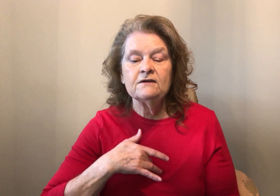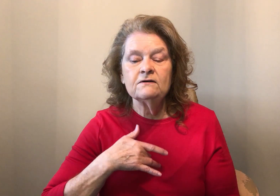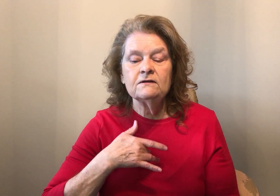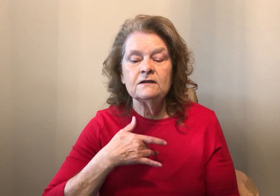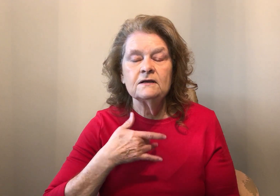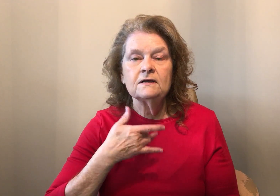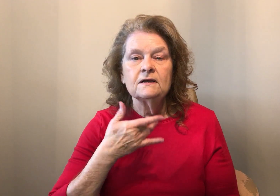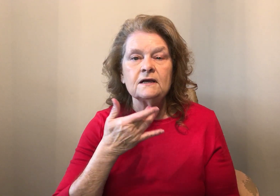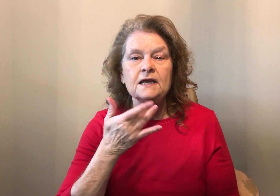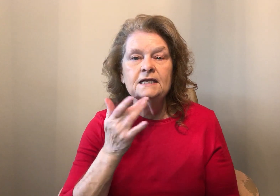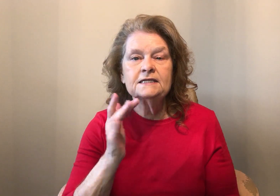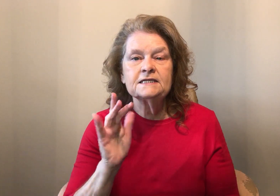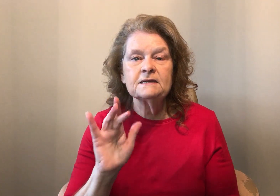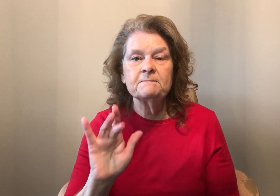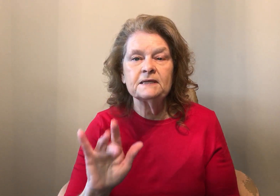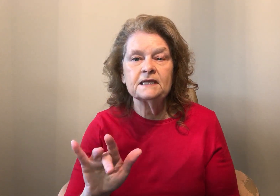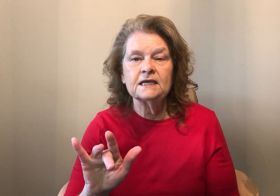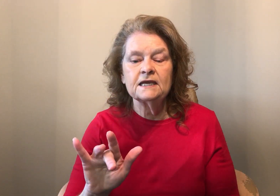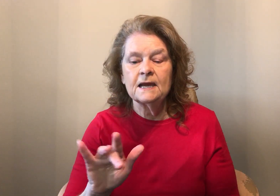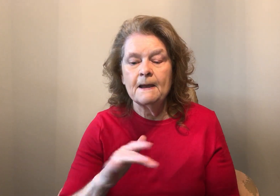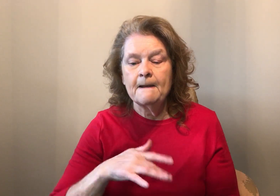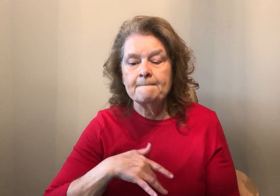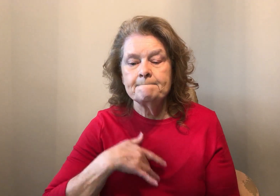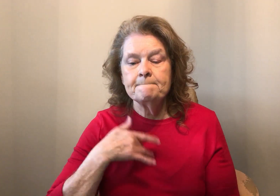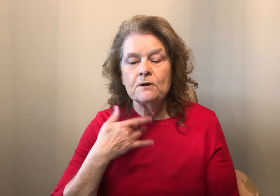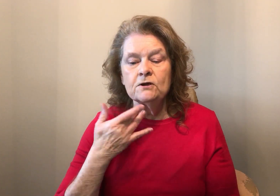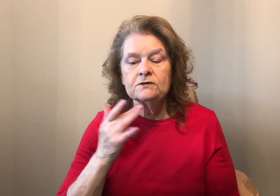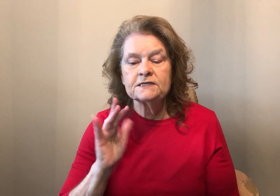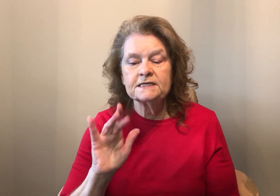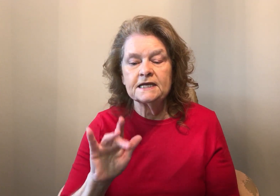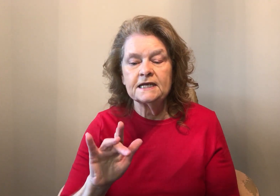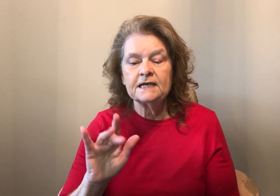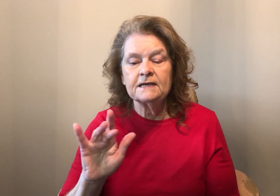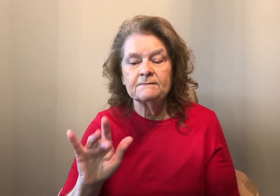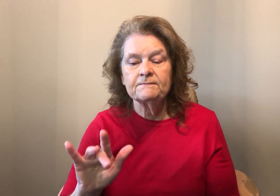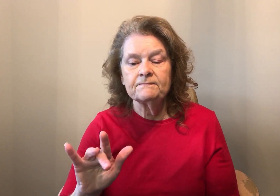feel and sympathy, mercy.